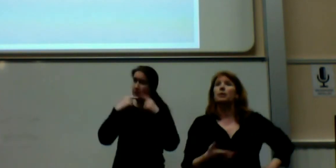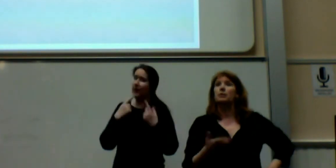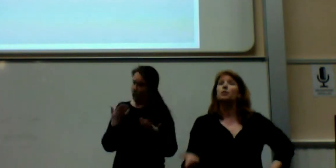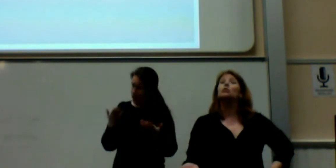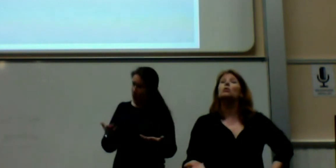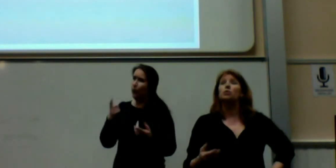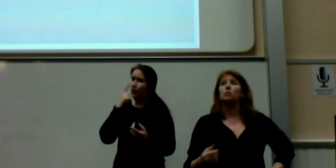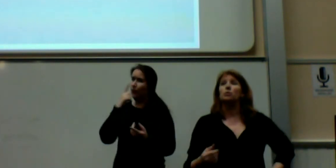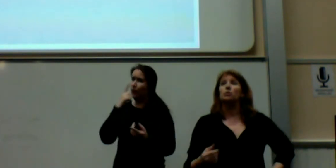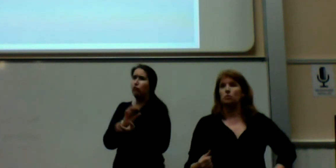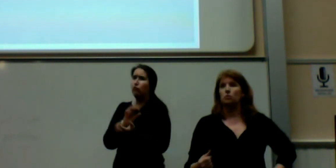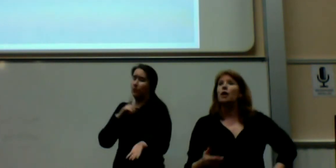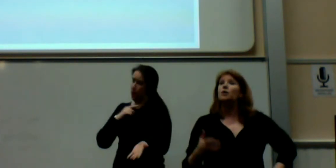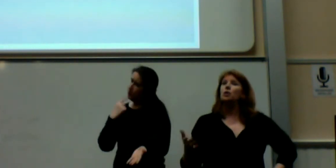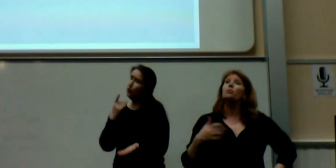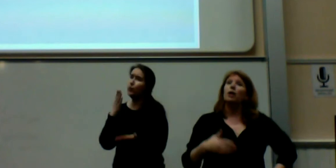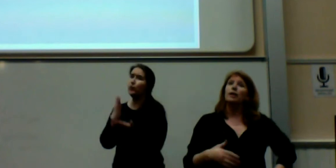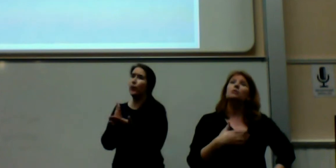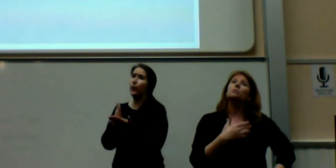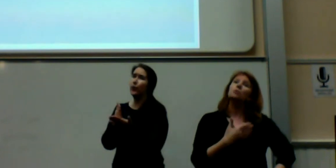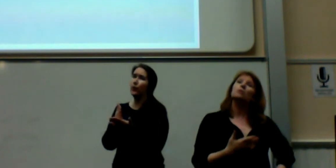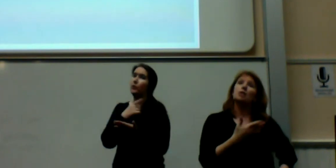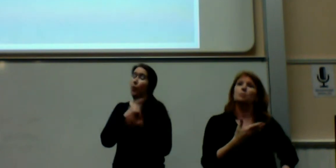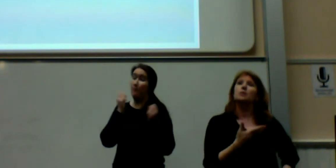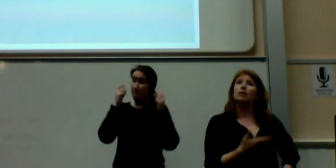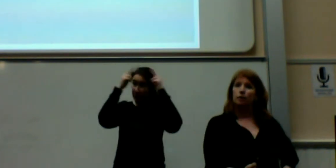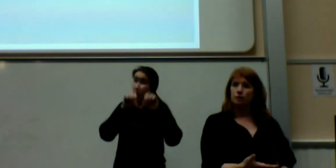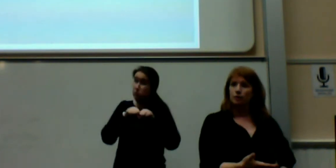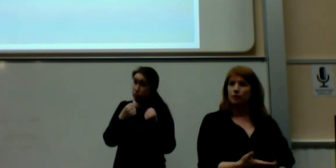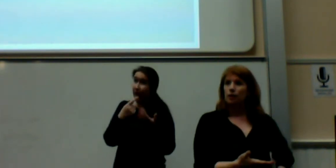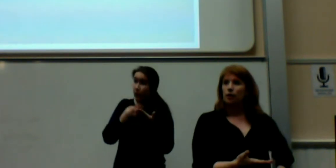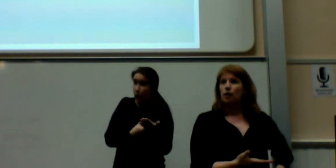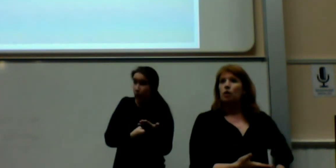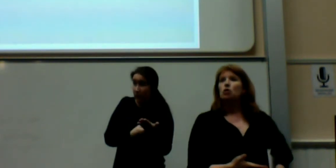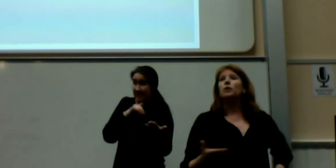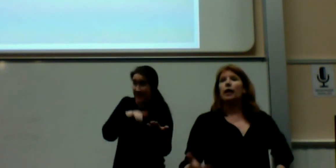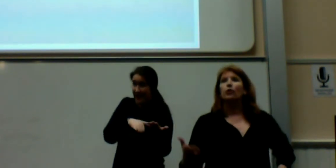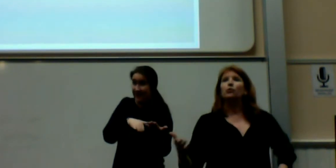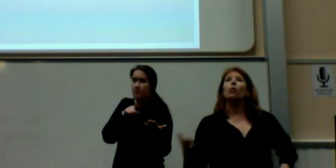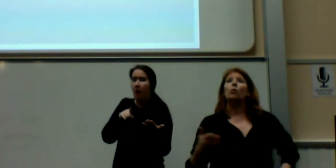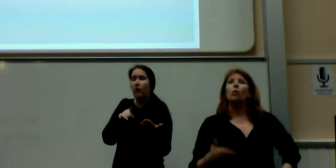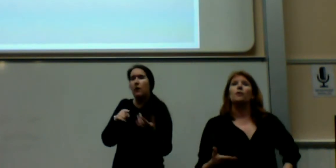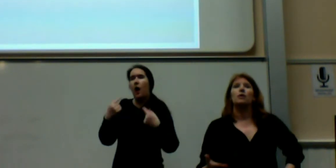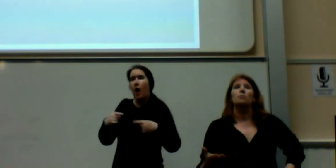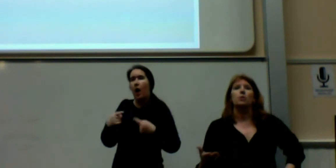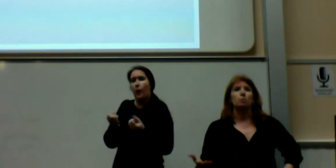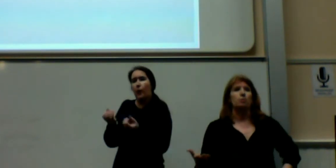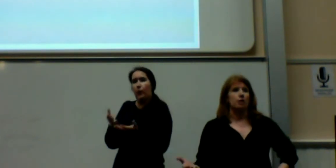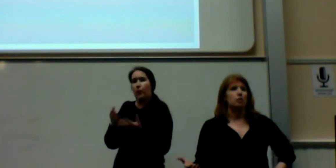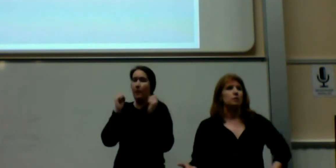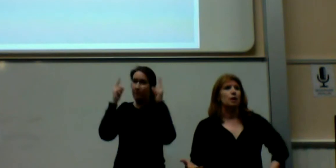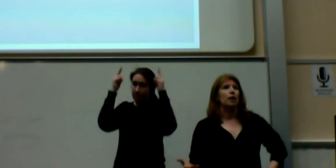release him because he's told you the truth. So he breaks the rules himself to allow for what the bishop imagines as a